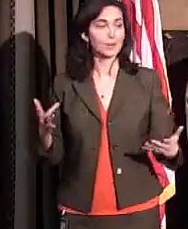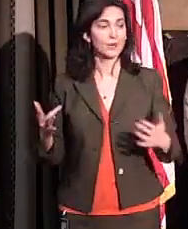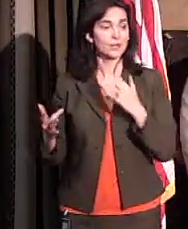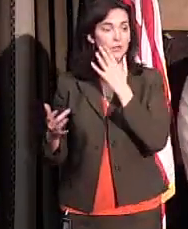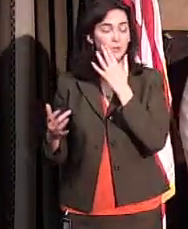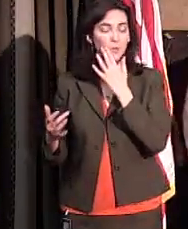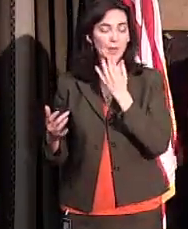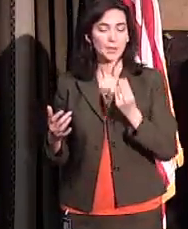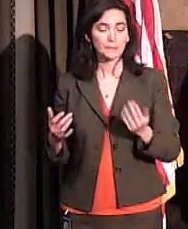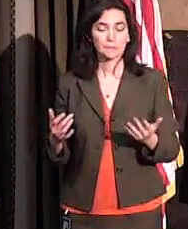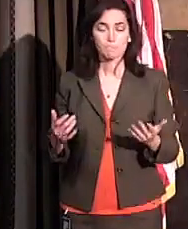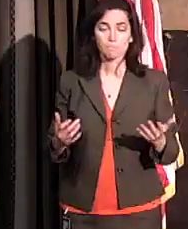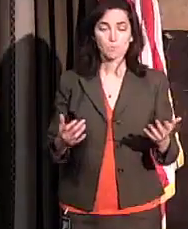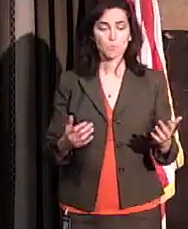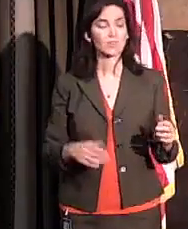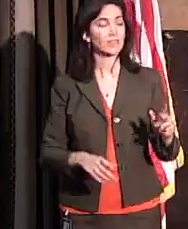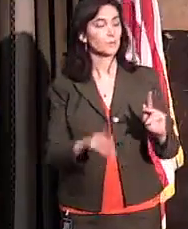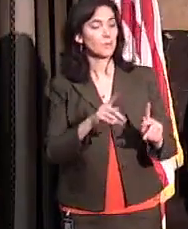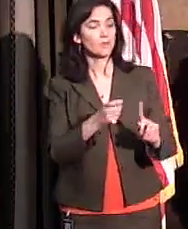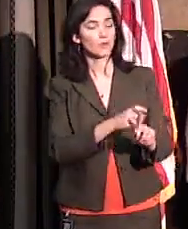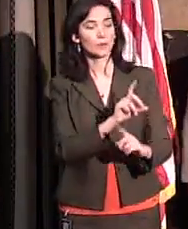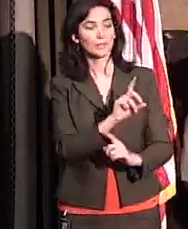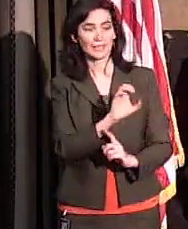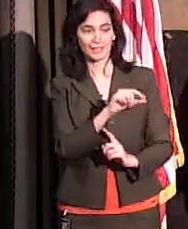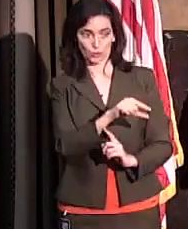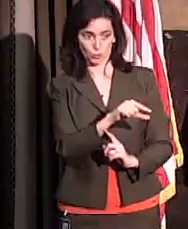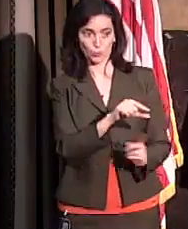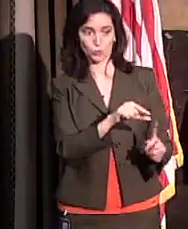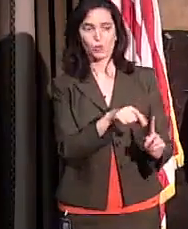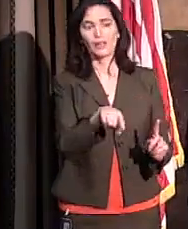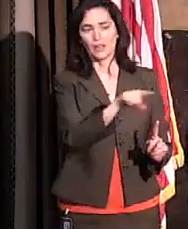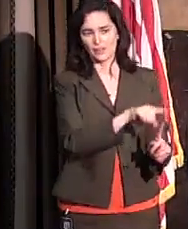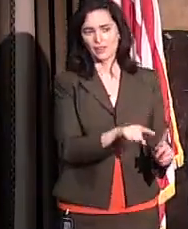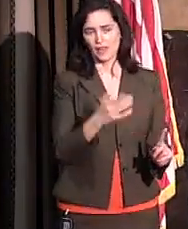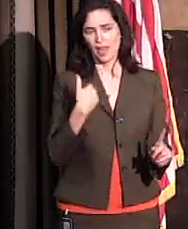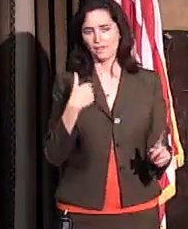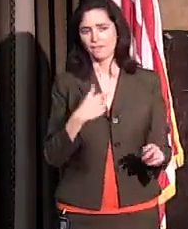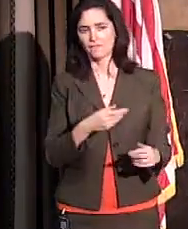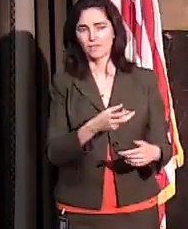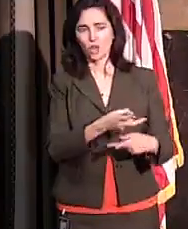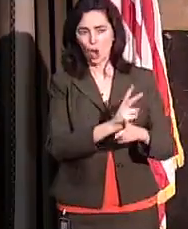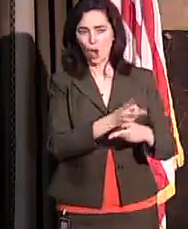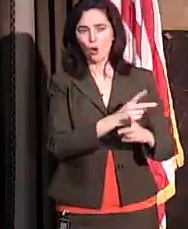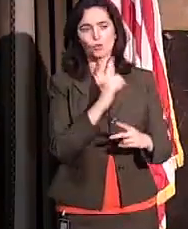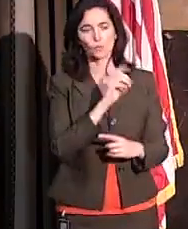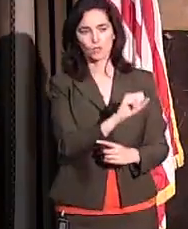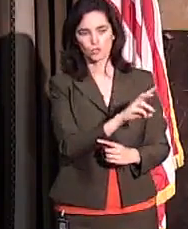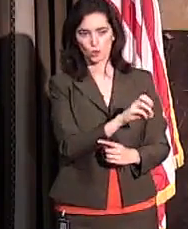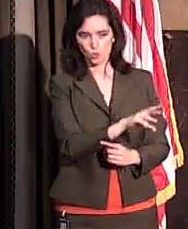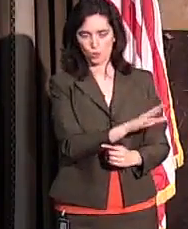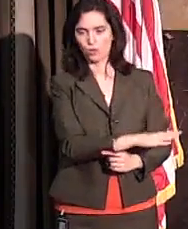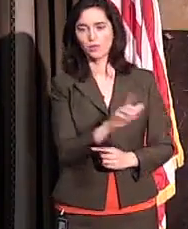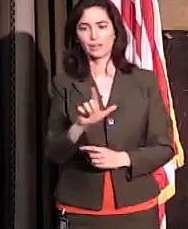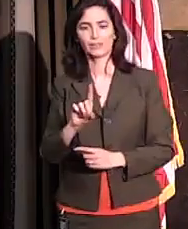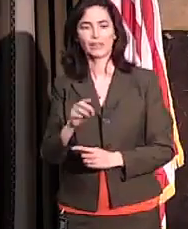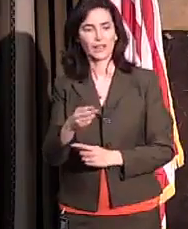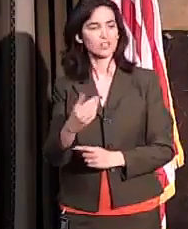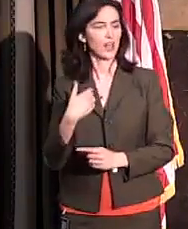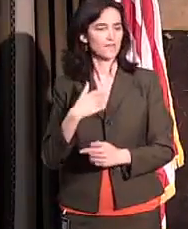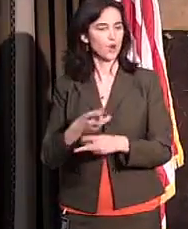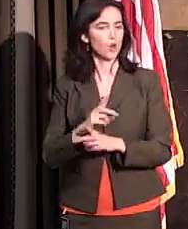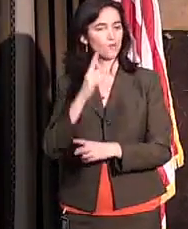have individuals from DEQ, which has the revolving loan fund for sewer, LDH, which has the revolving loan fund for